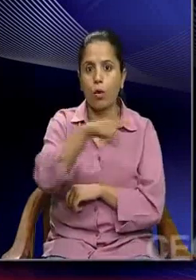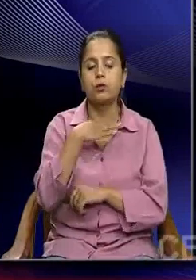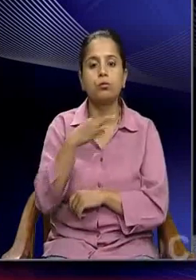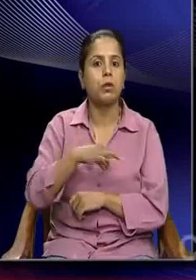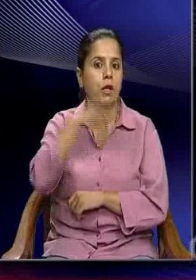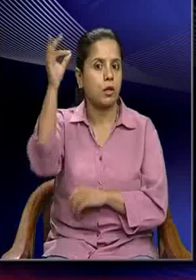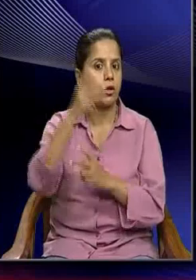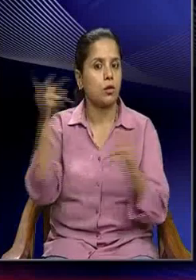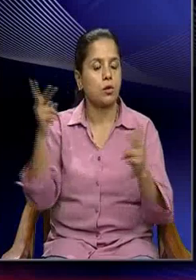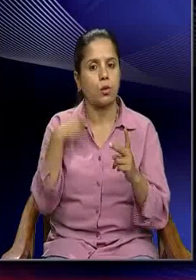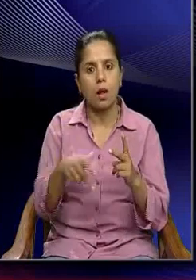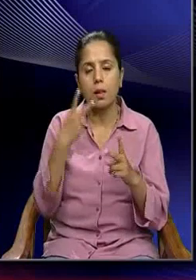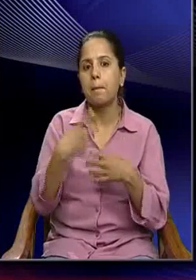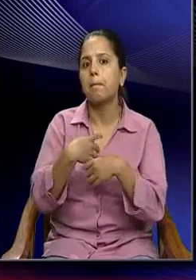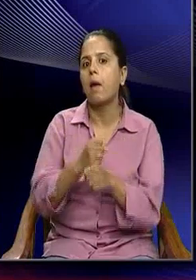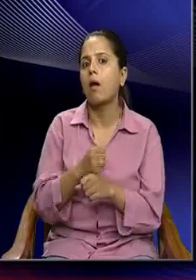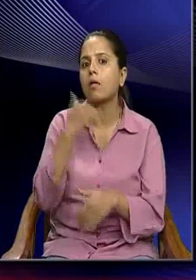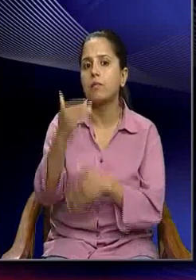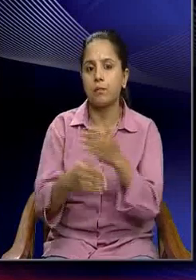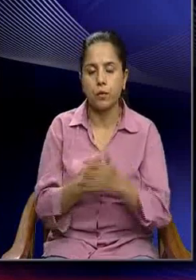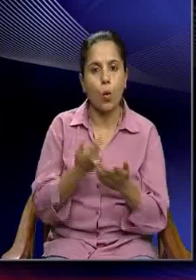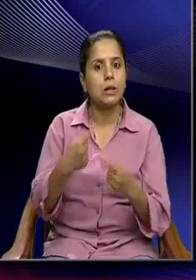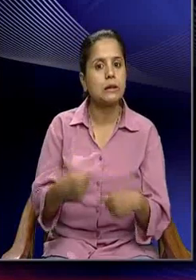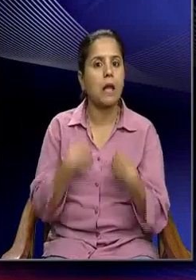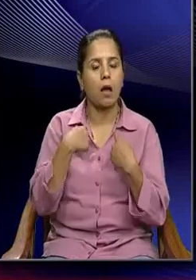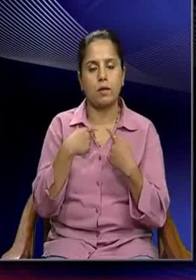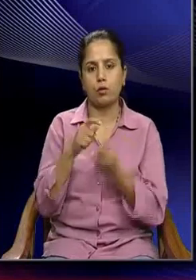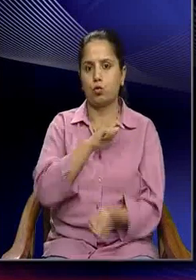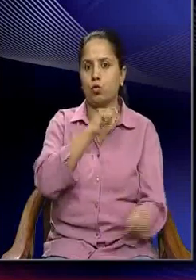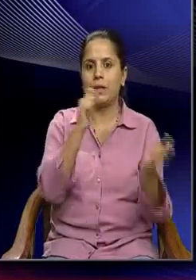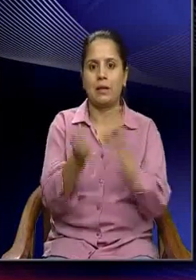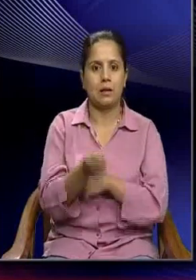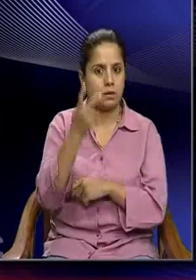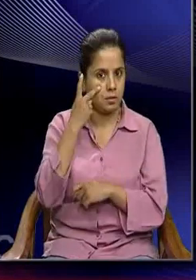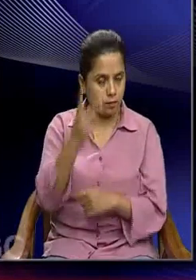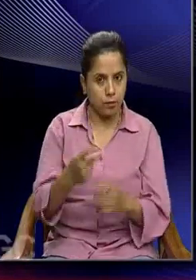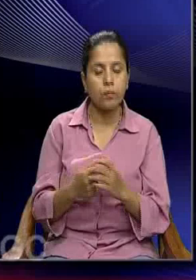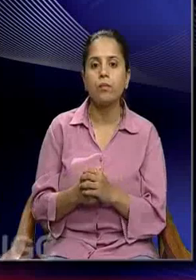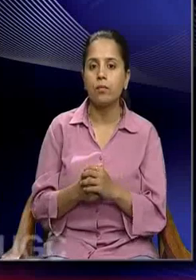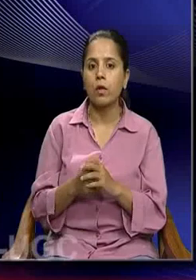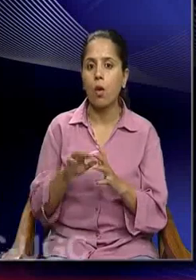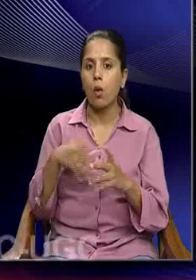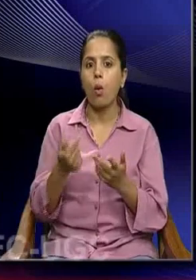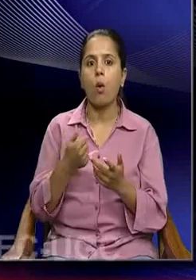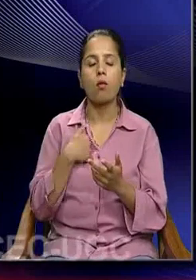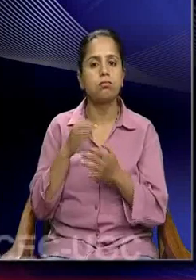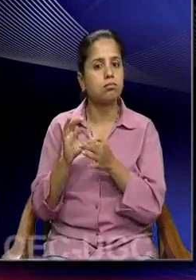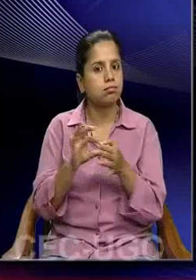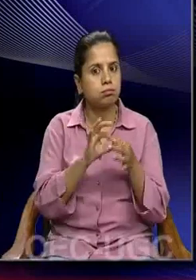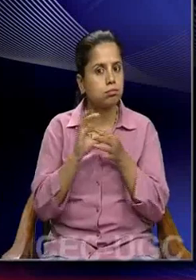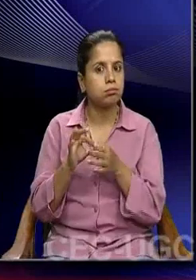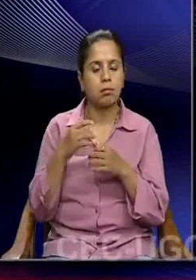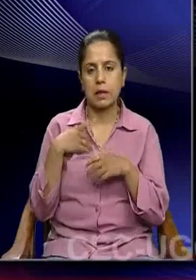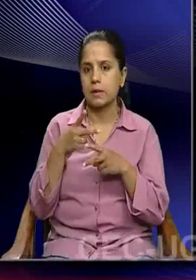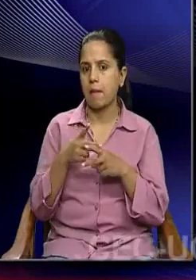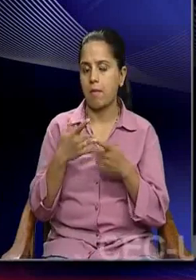spiritual growth or self-transformation and a harmonious